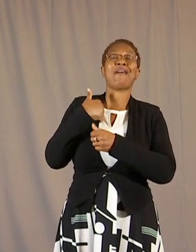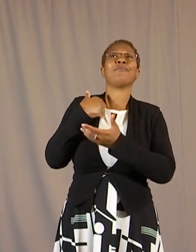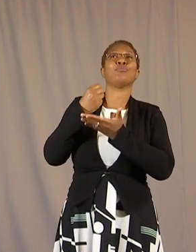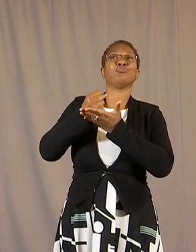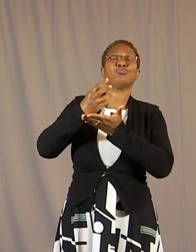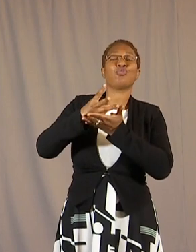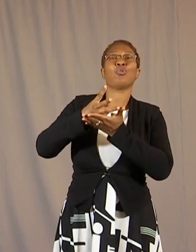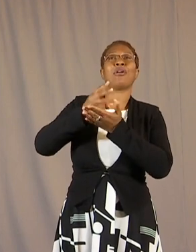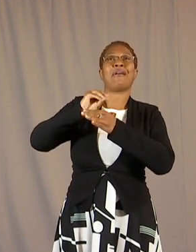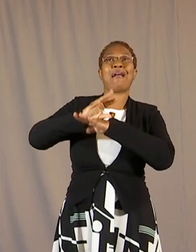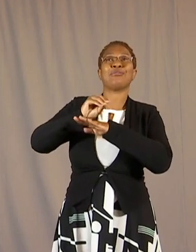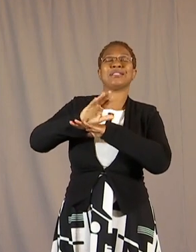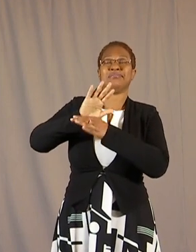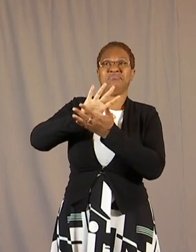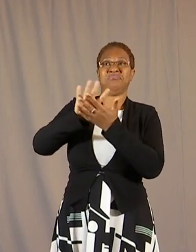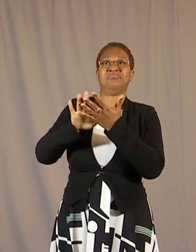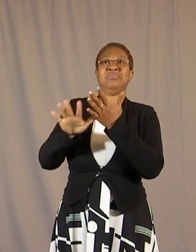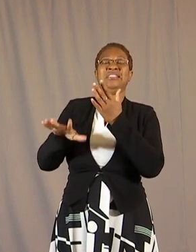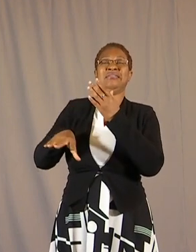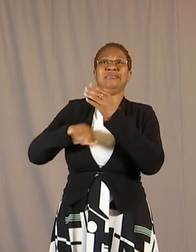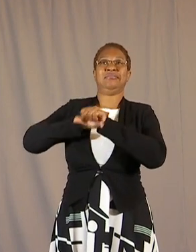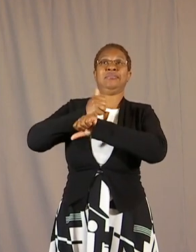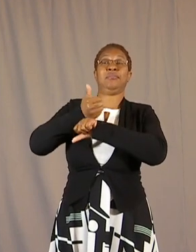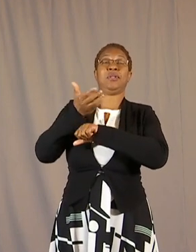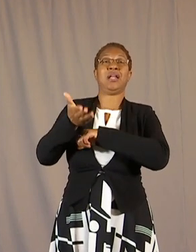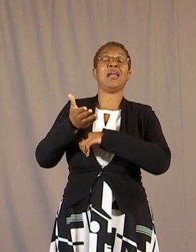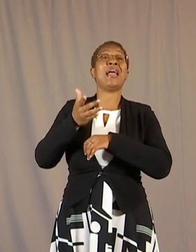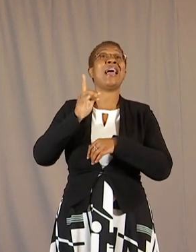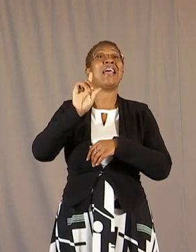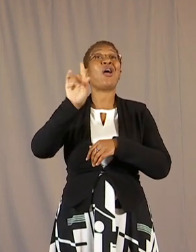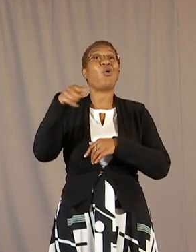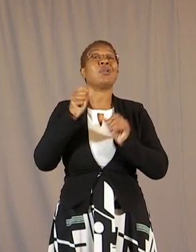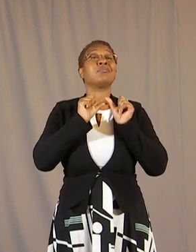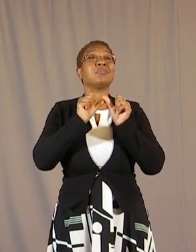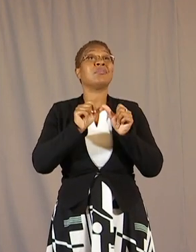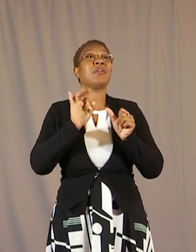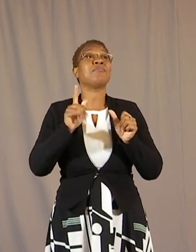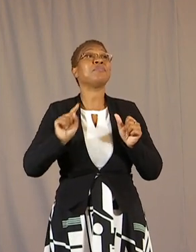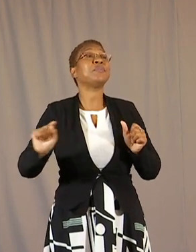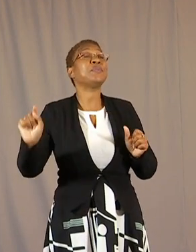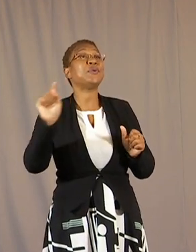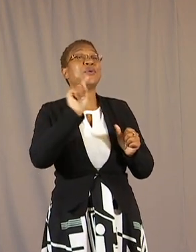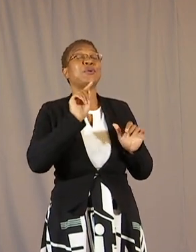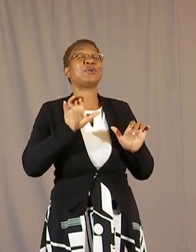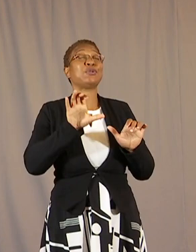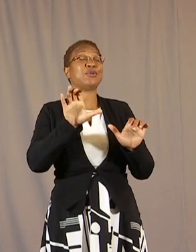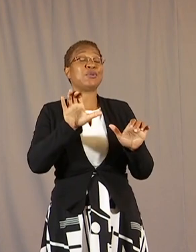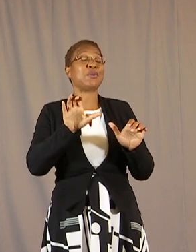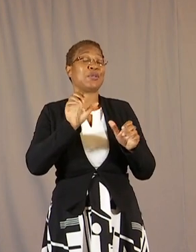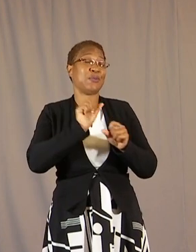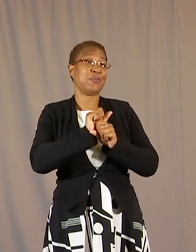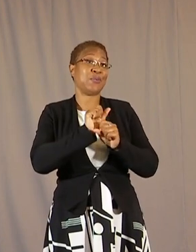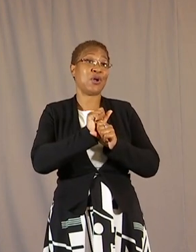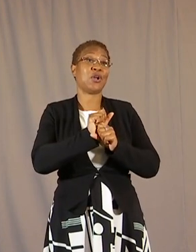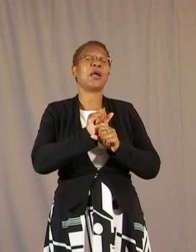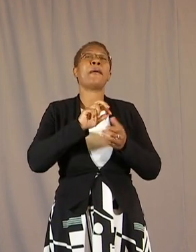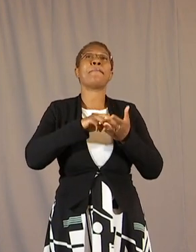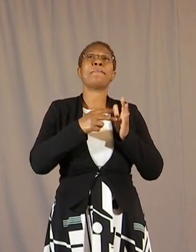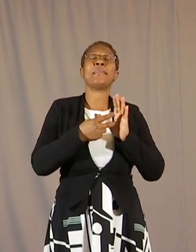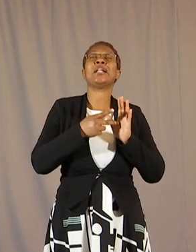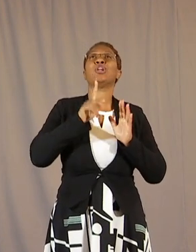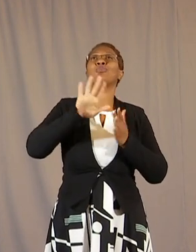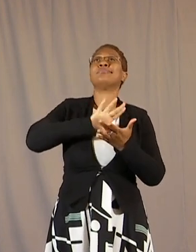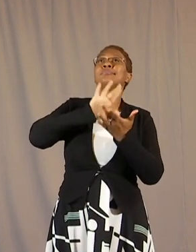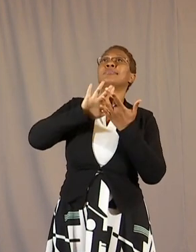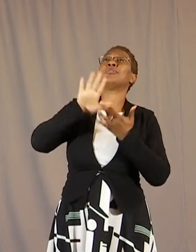only continue, though, as our folks like you are doing exactly what Tommy is saying, is that we engage our legislators